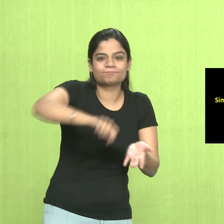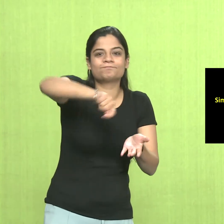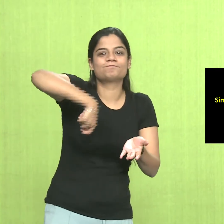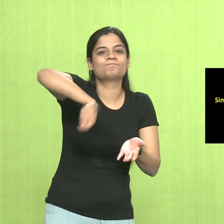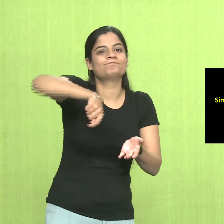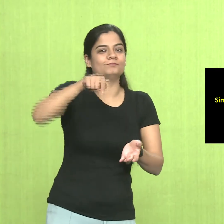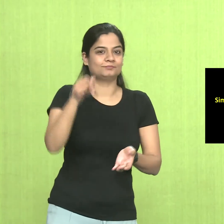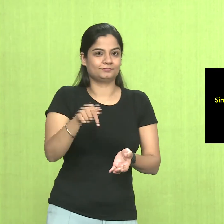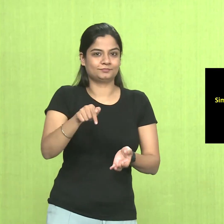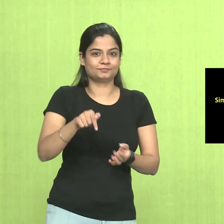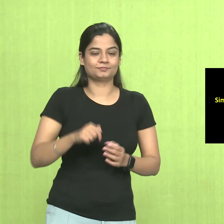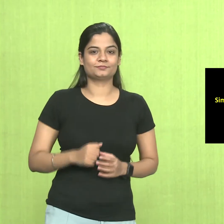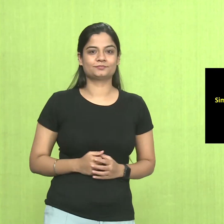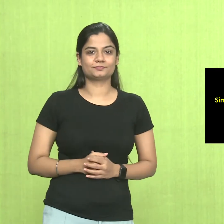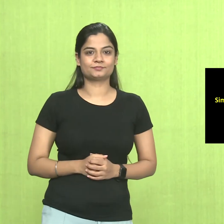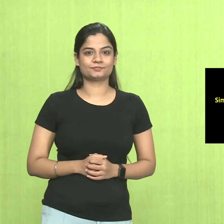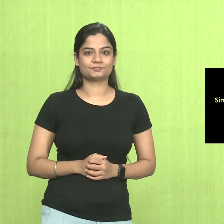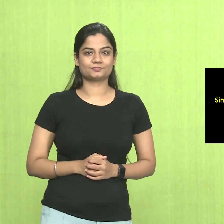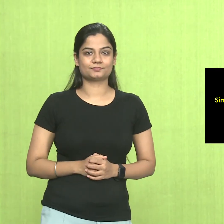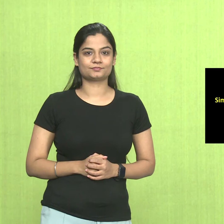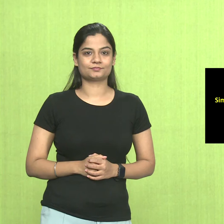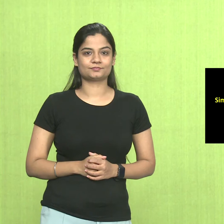to be medium quantity of water, not too much.